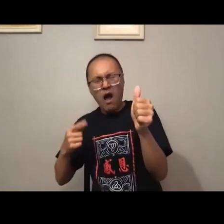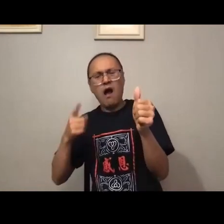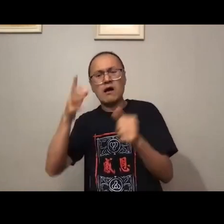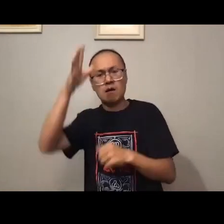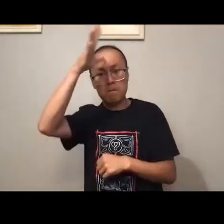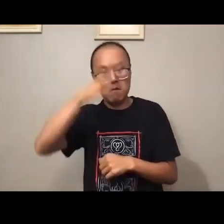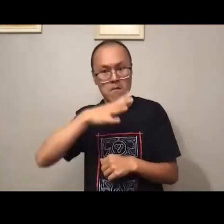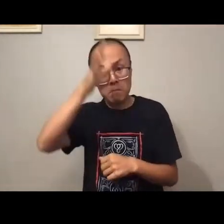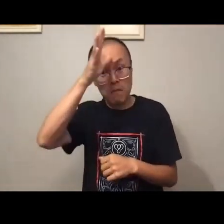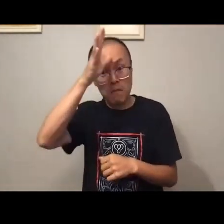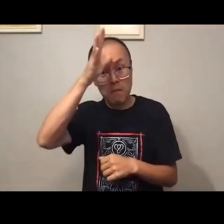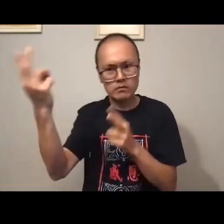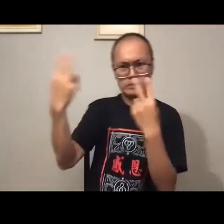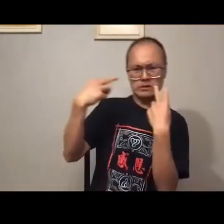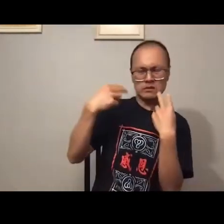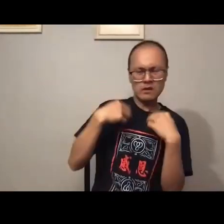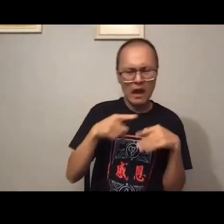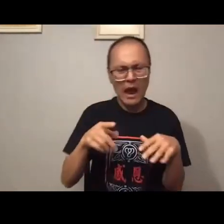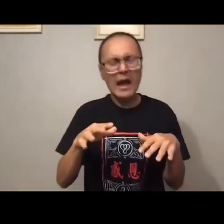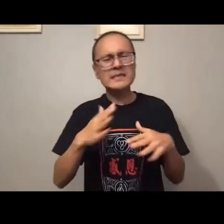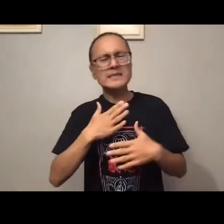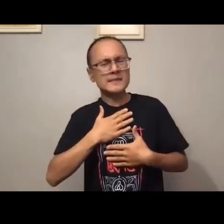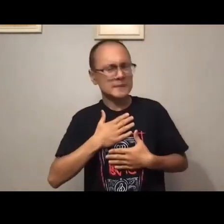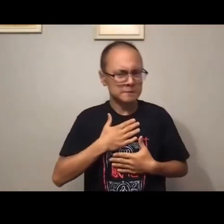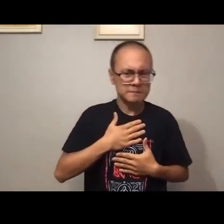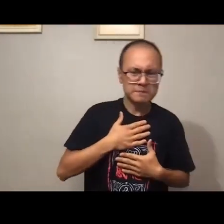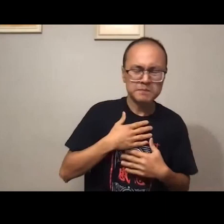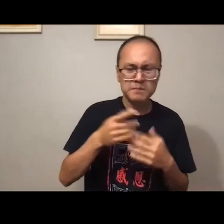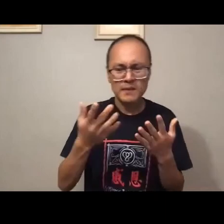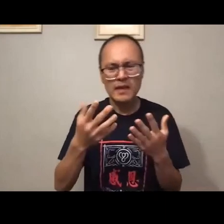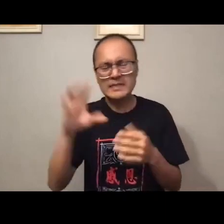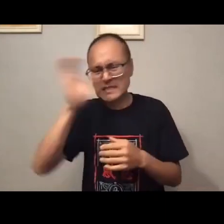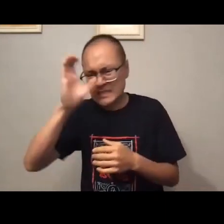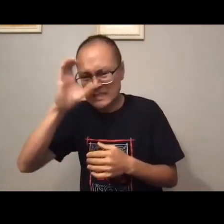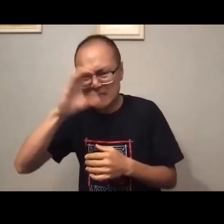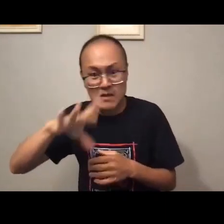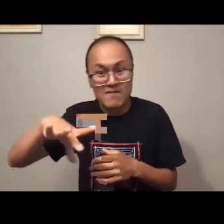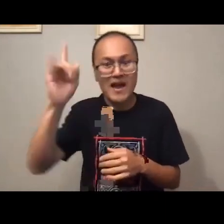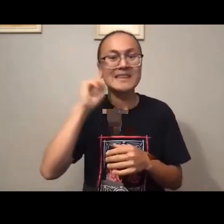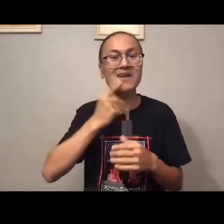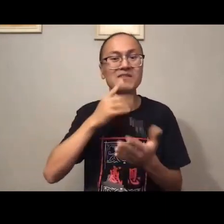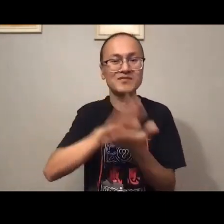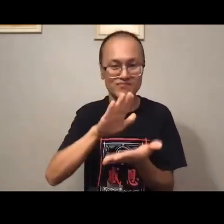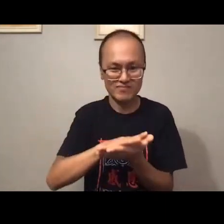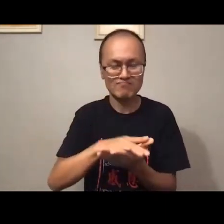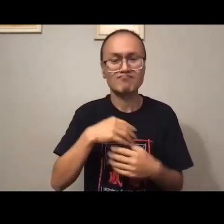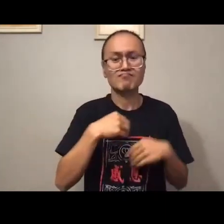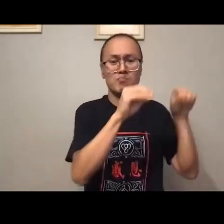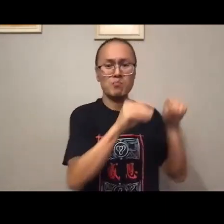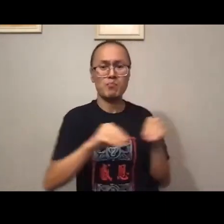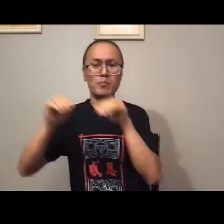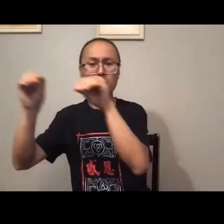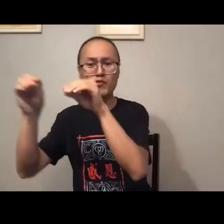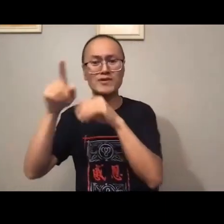I was very, very behind with speech and language. And my parents were worried and looked for